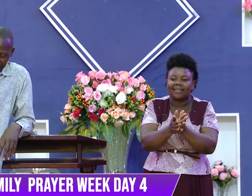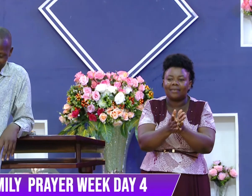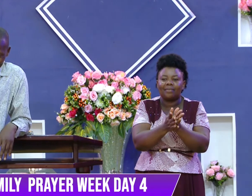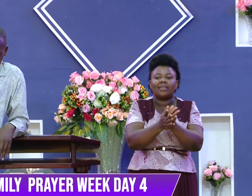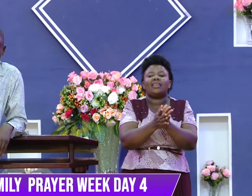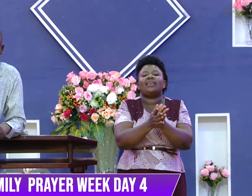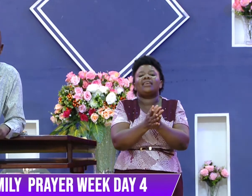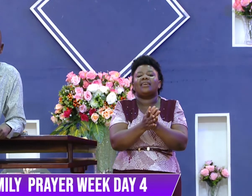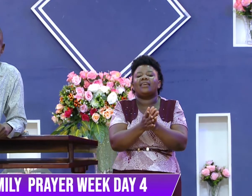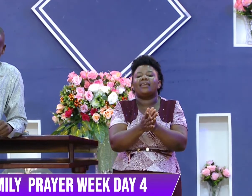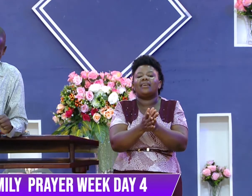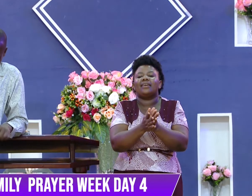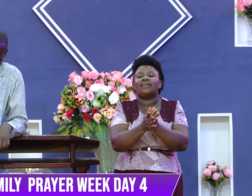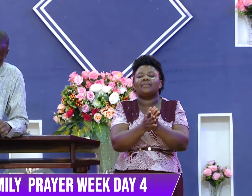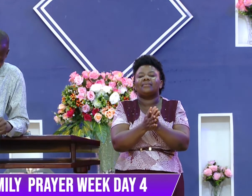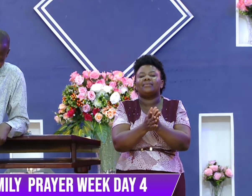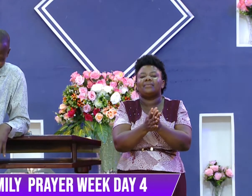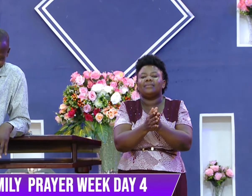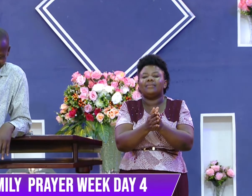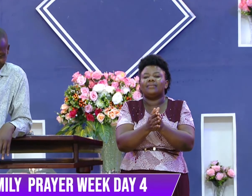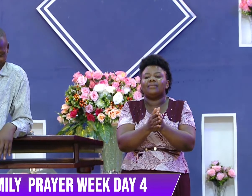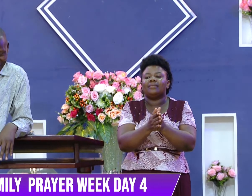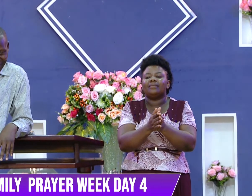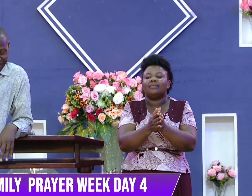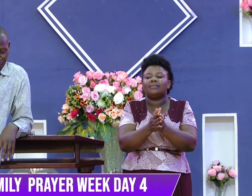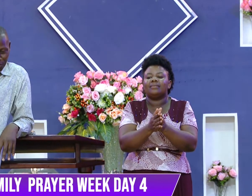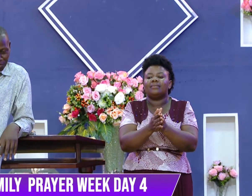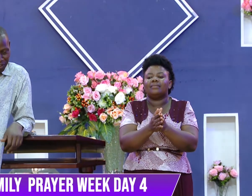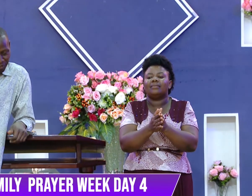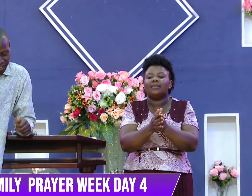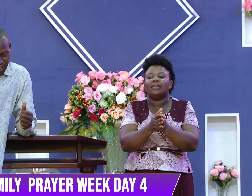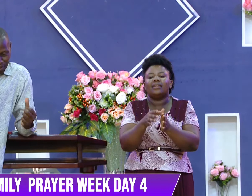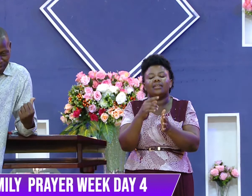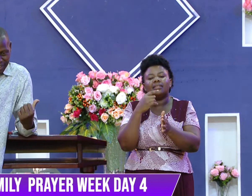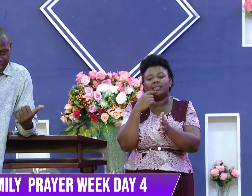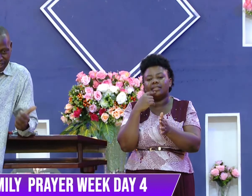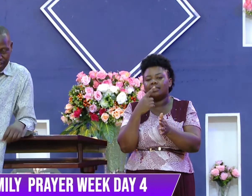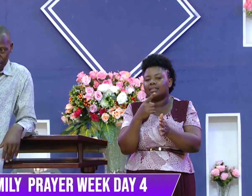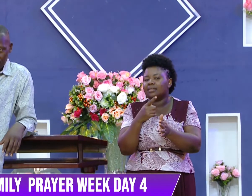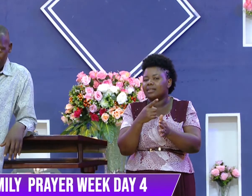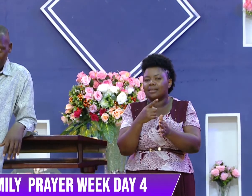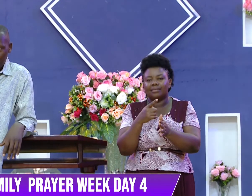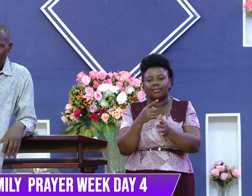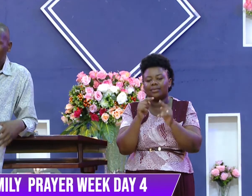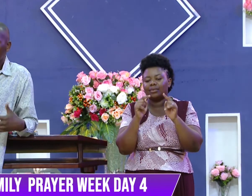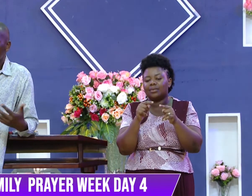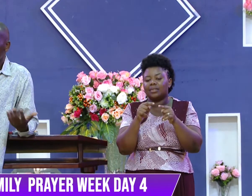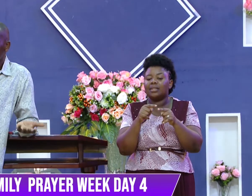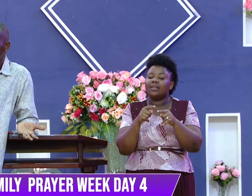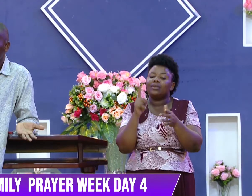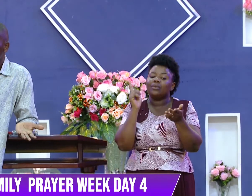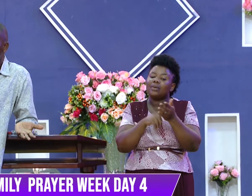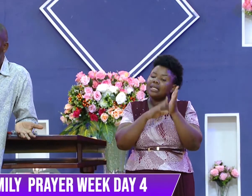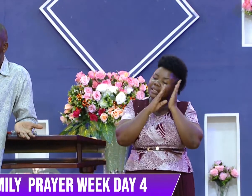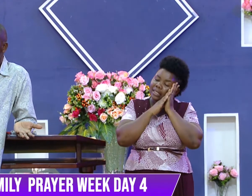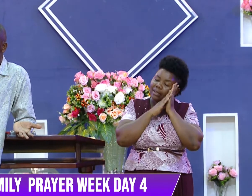And I thought and at the end, she said, today, at the end of it, while you